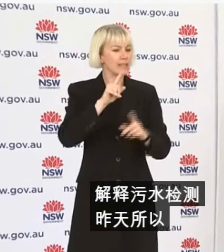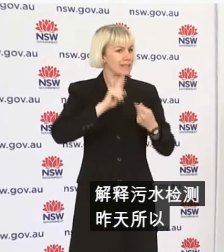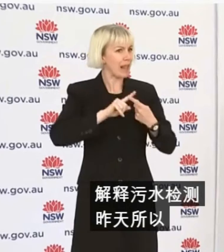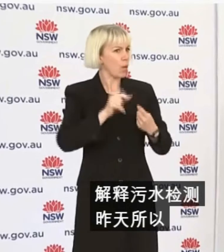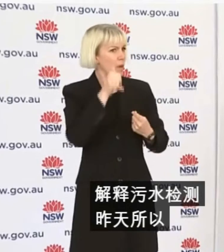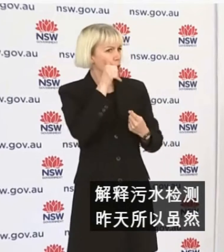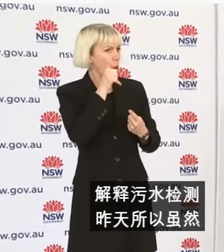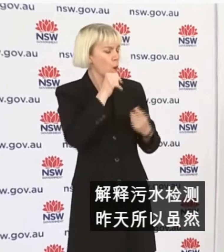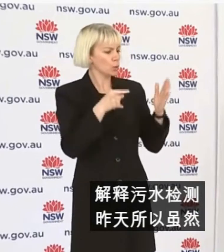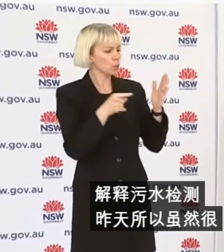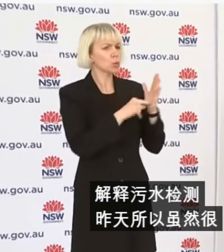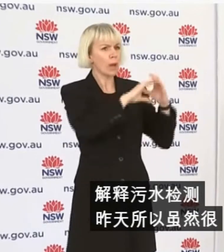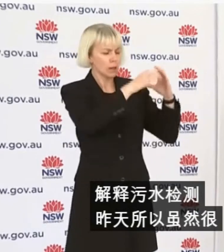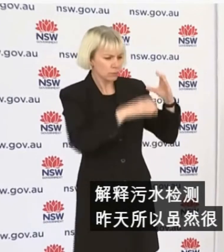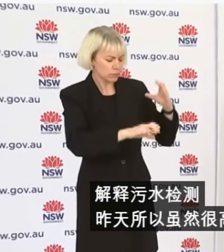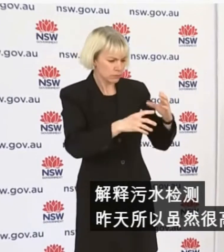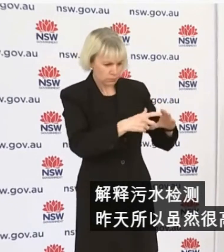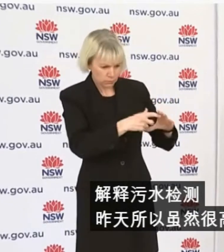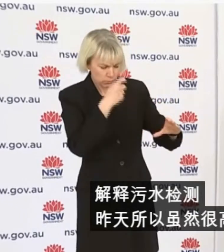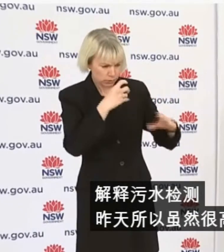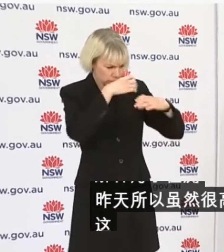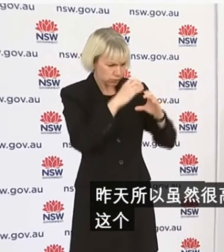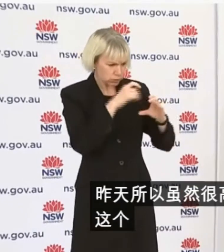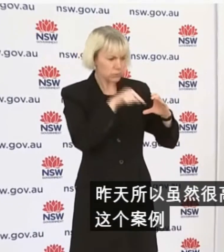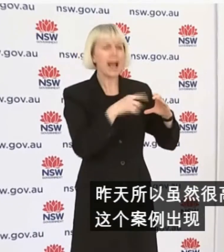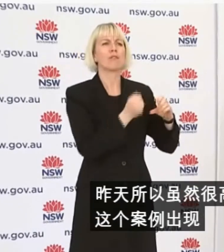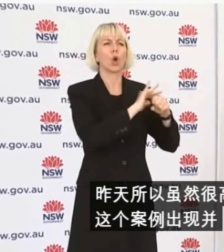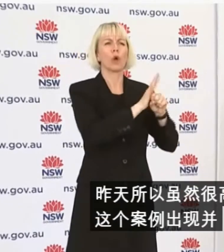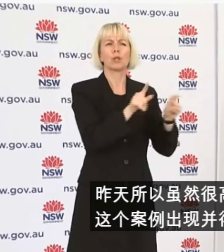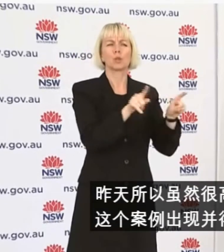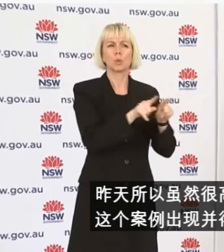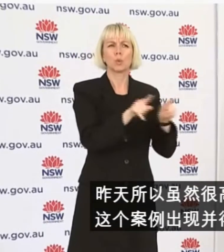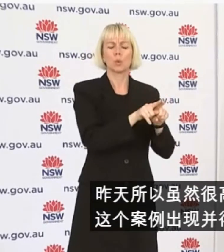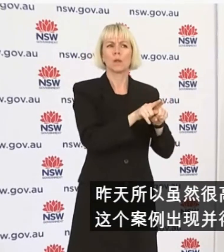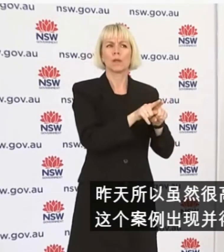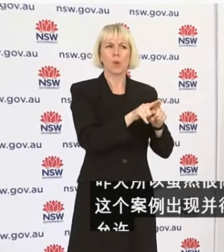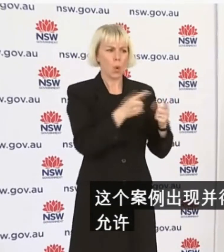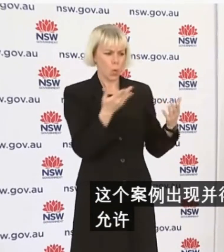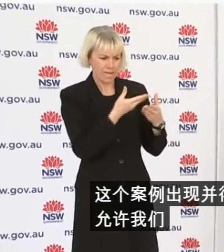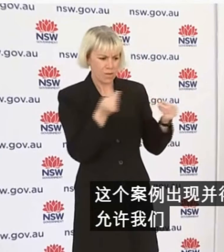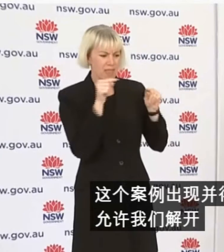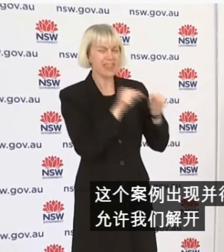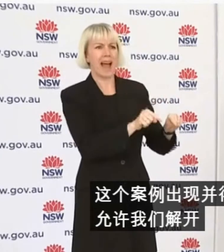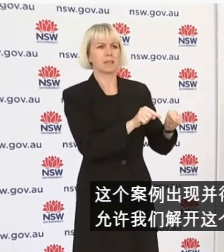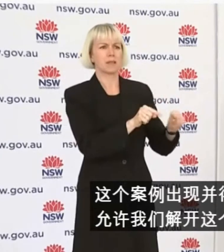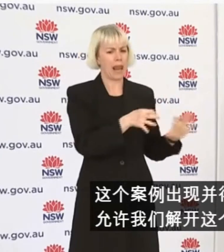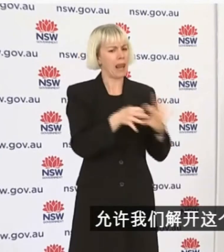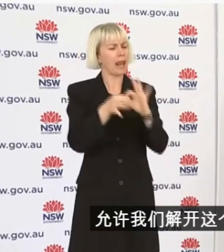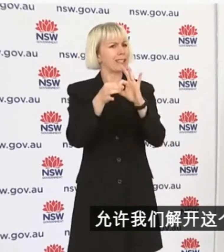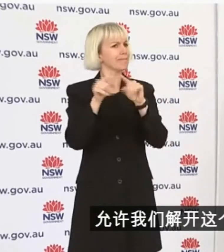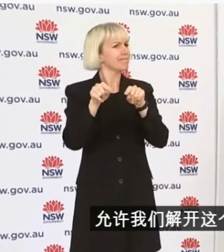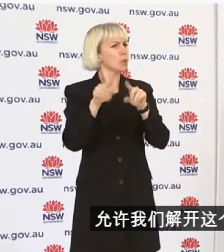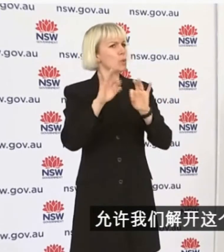whilst it's very pleasing that the case came forward and got tested and allowed us to unpack this chain